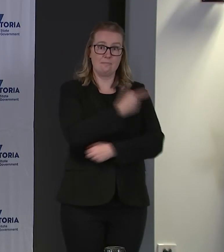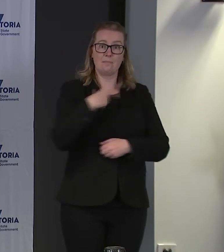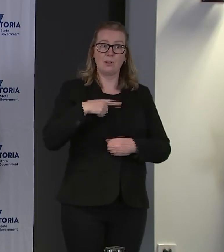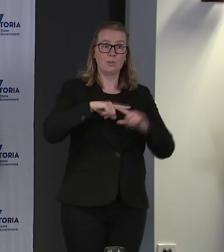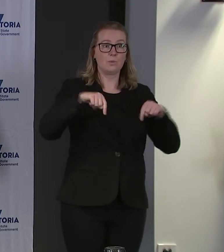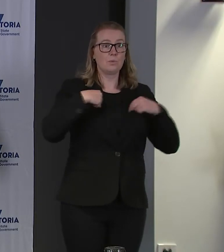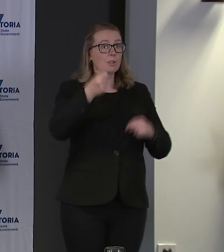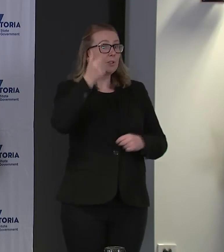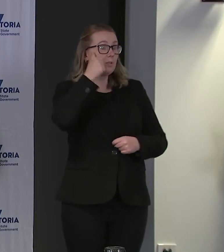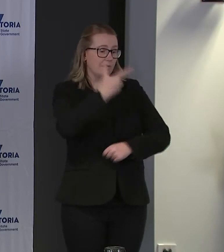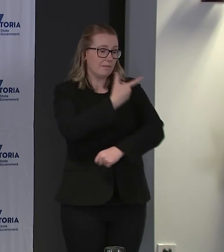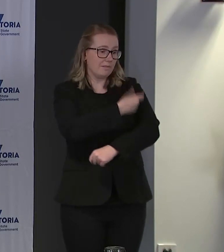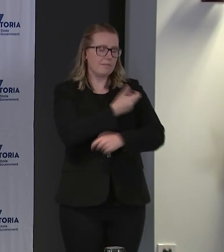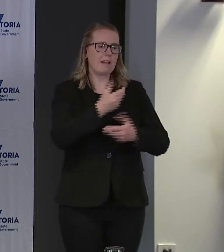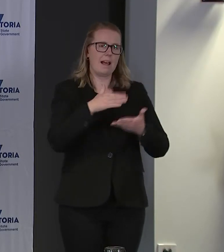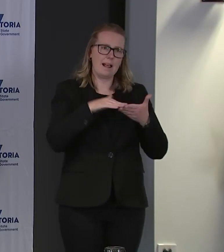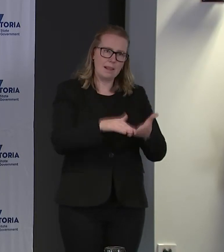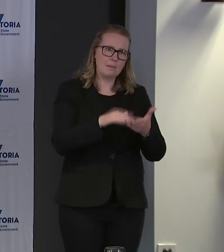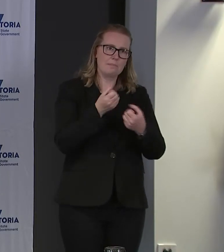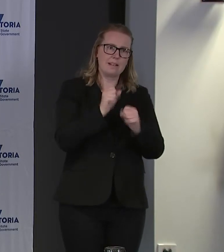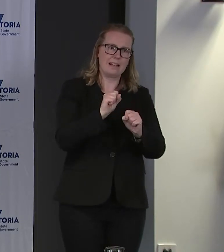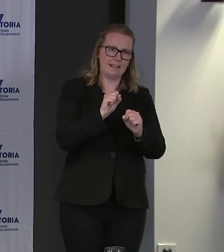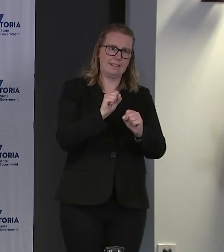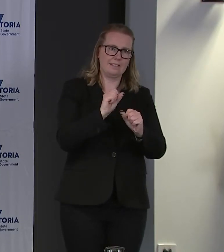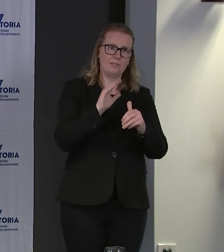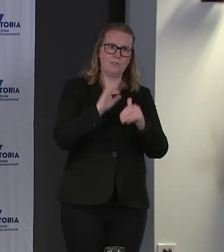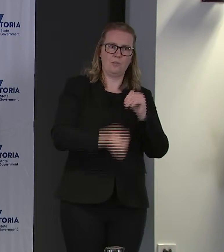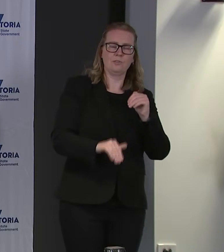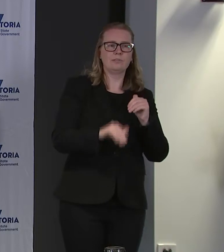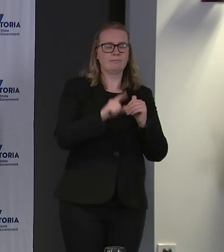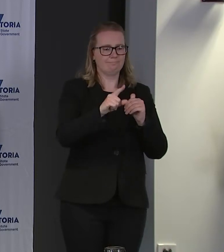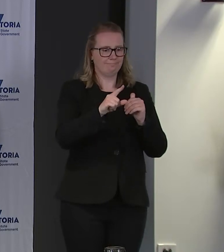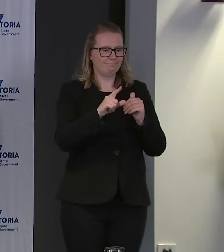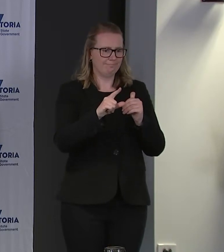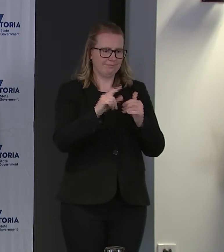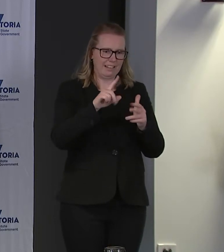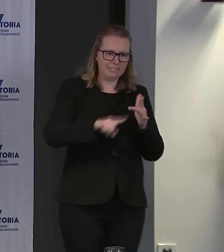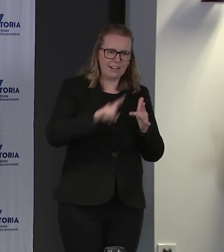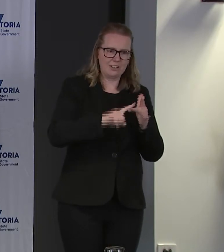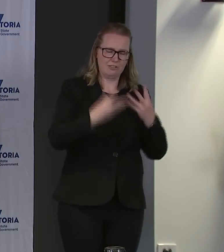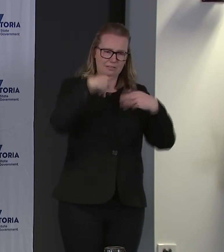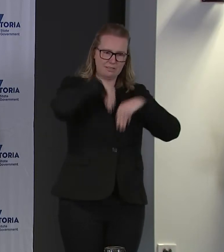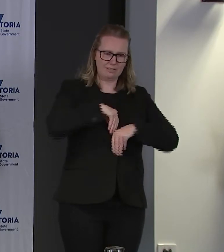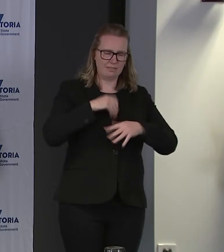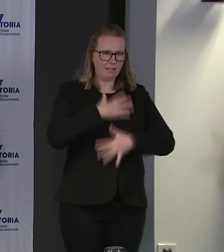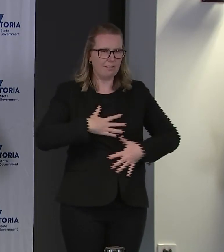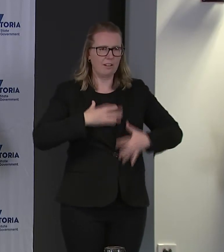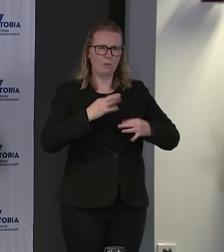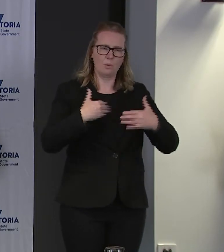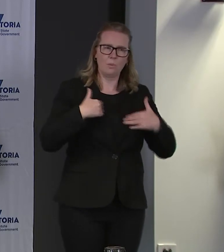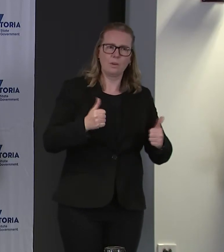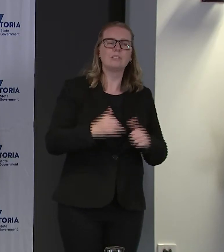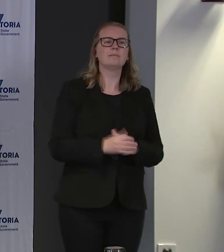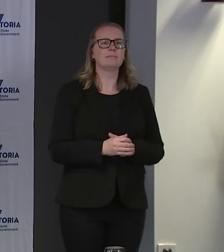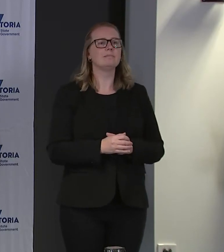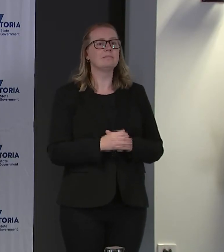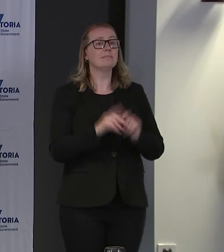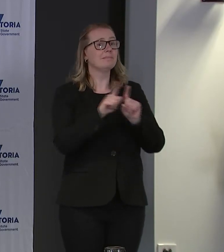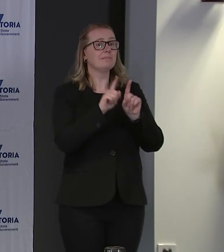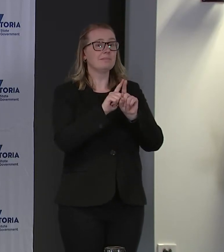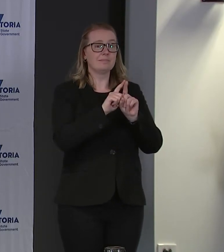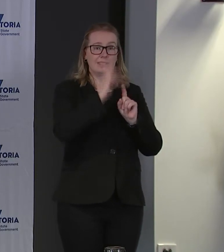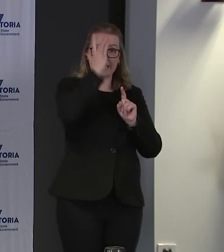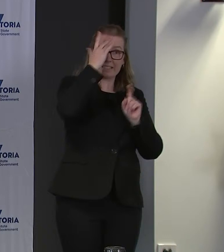help protect against infection with both of these variants, Kappa and Delta, and likely